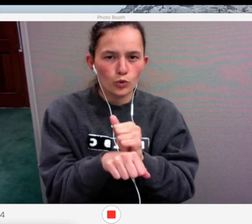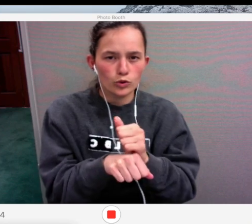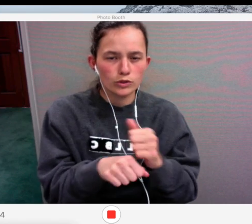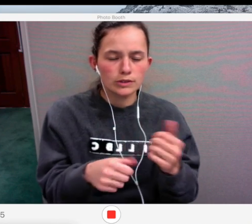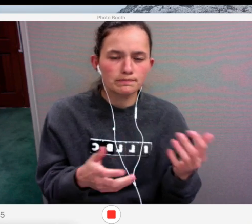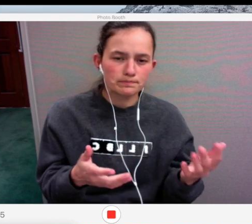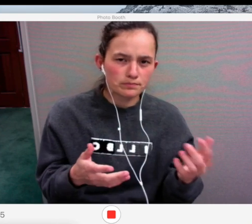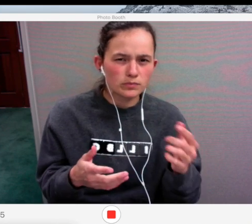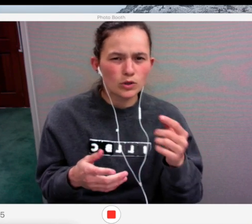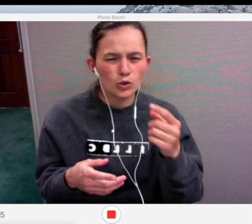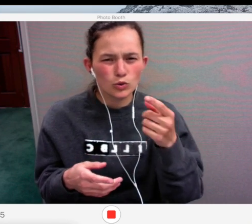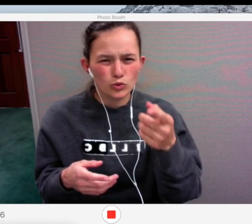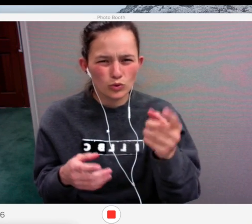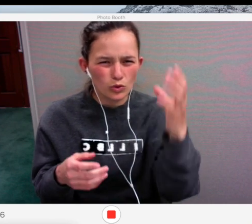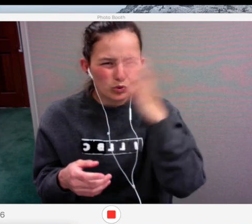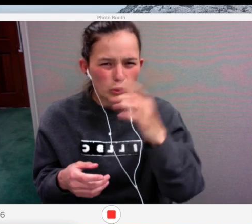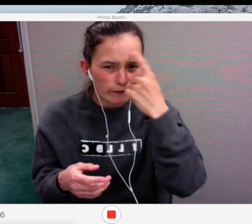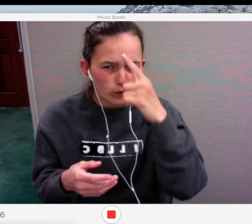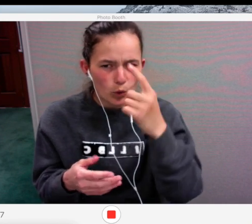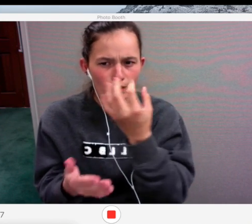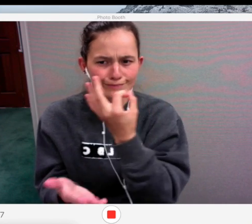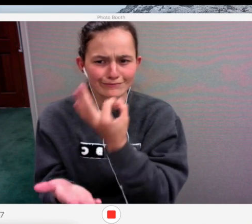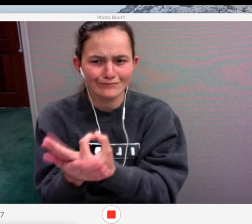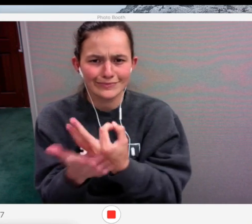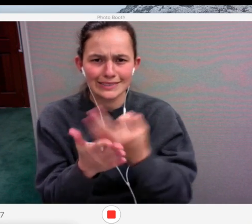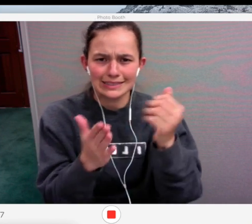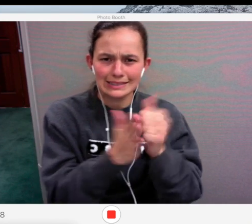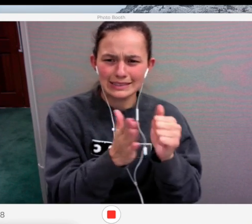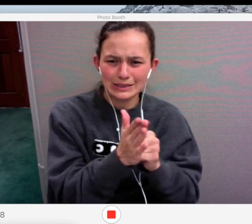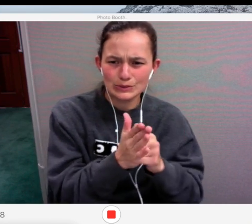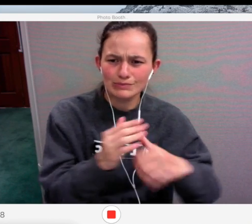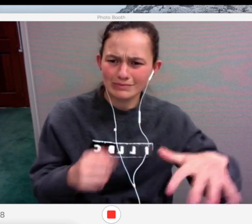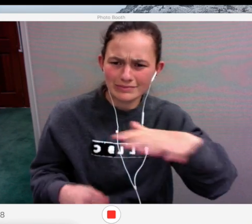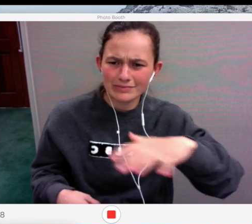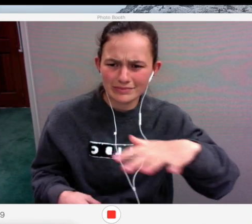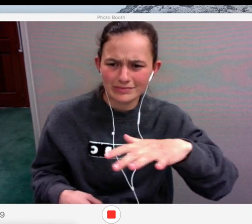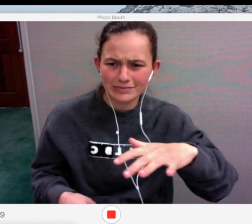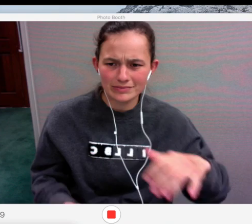into the finance and accounting field?